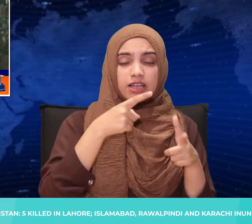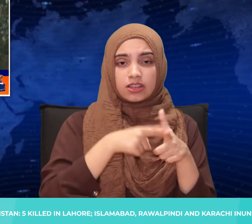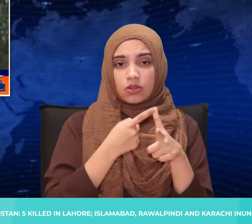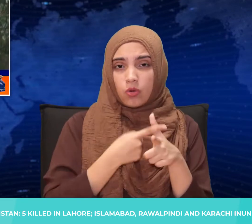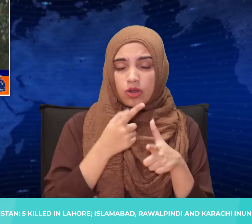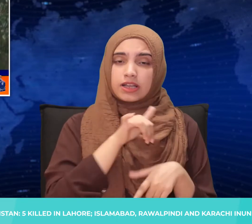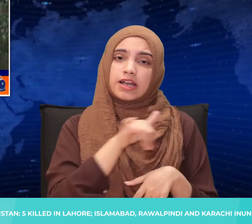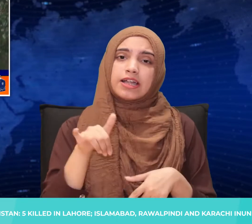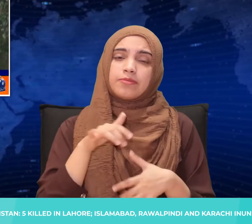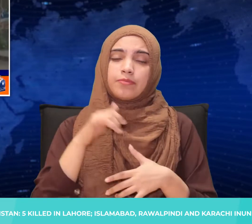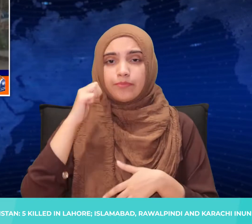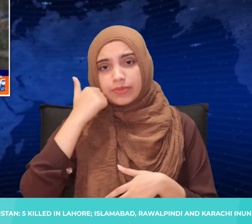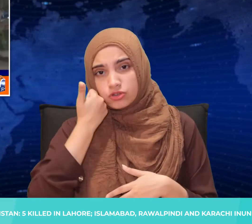Manga Mandi.